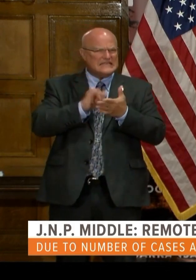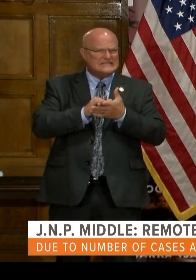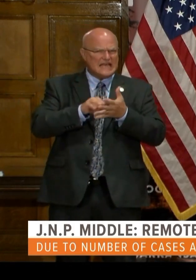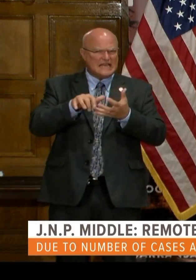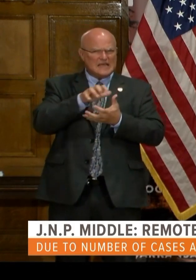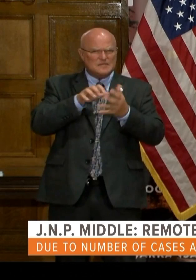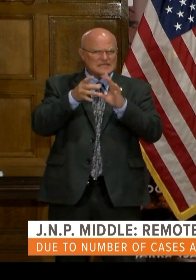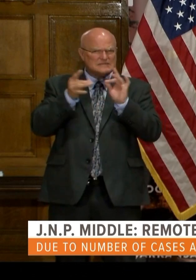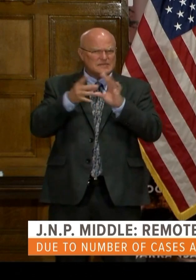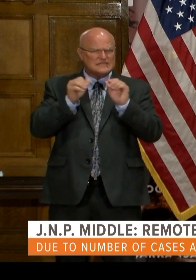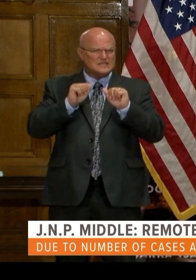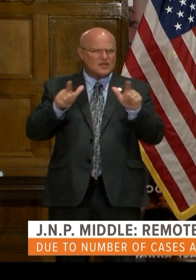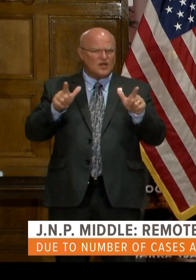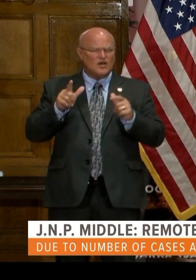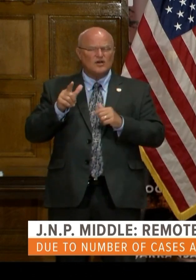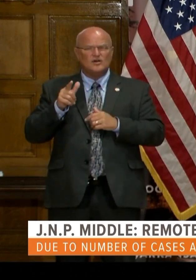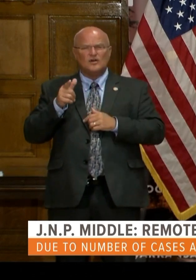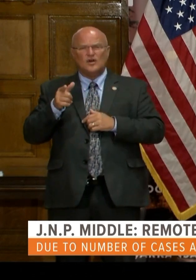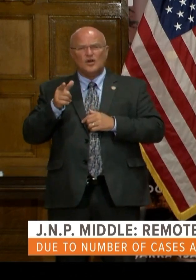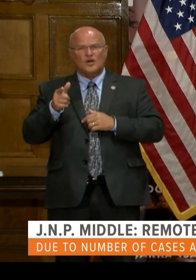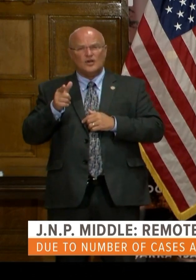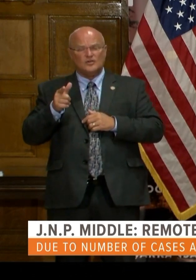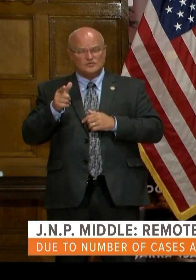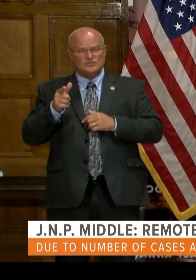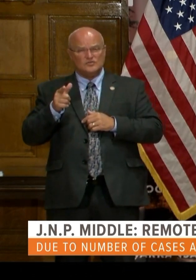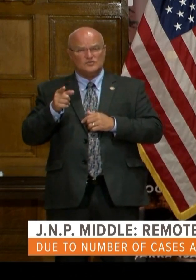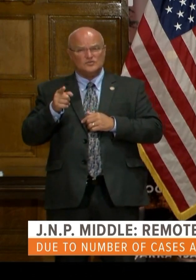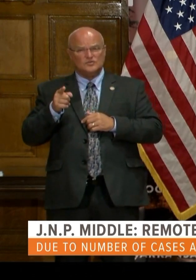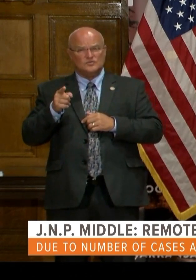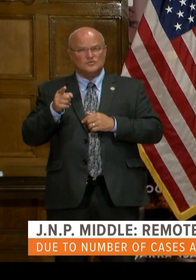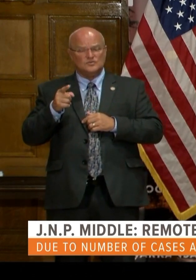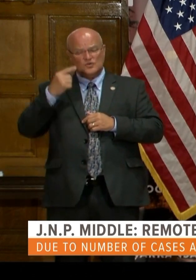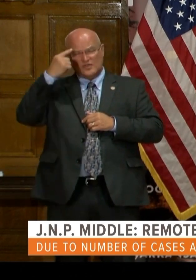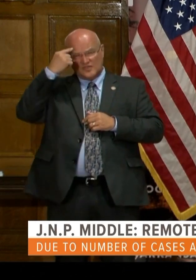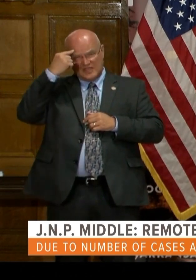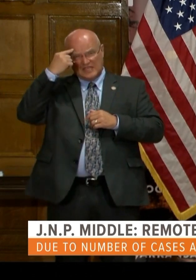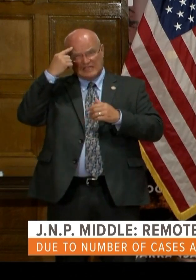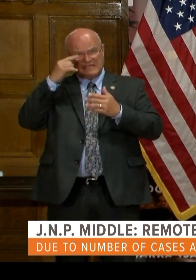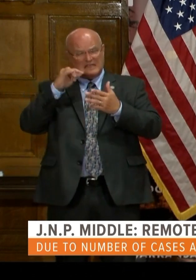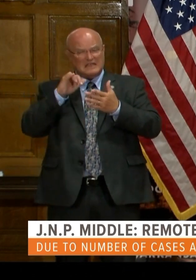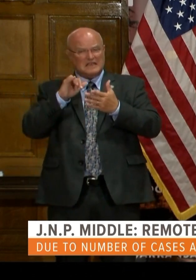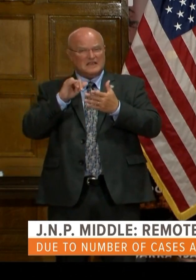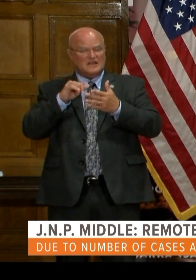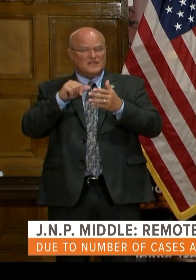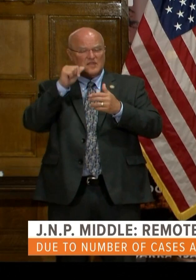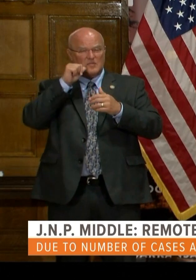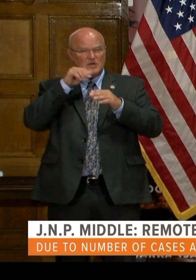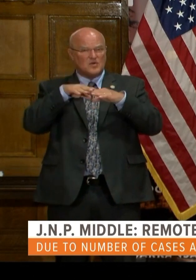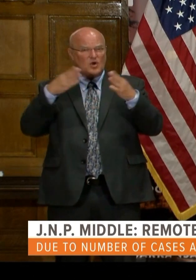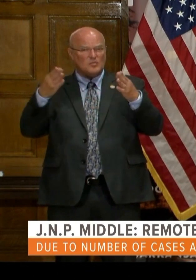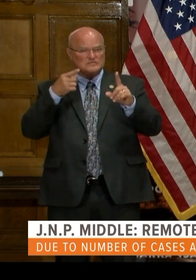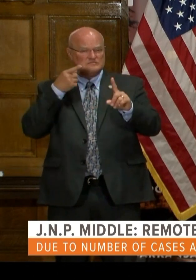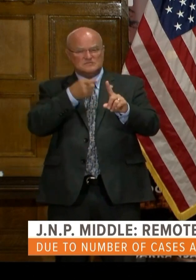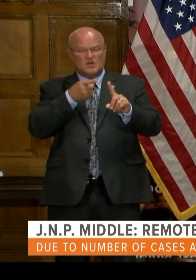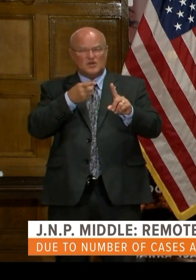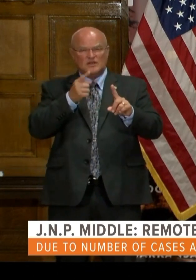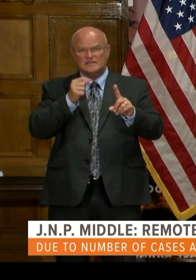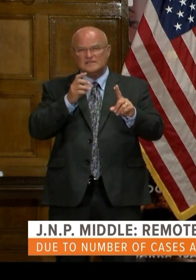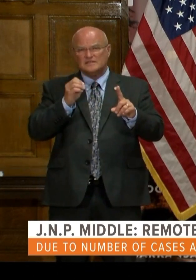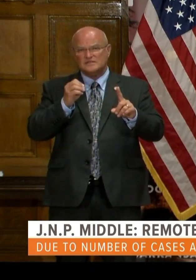mixed message at all? And are you open to the idea of closing bars or even looking at something targeted just